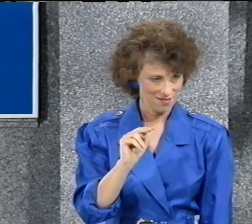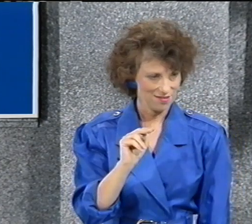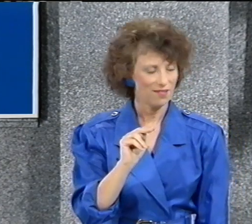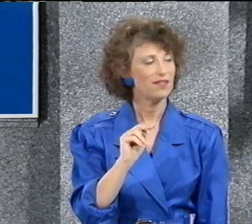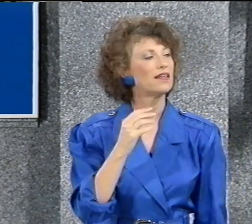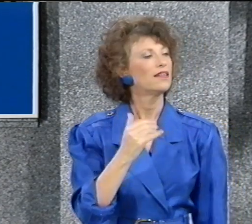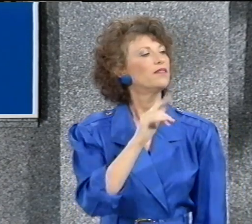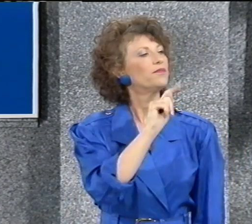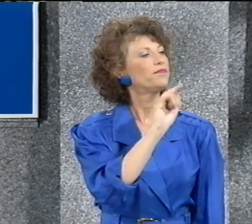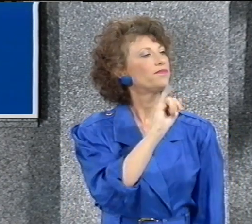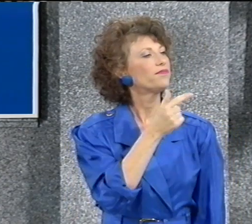Right.